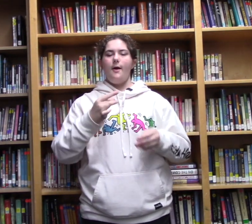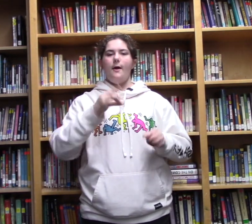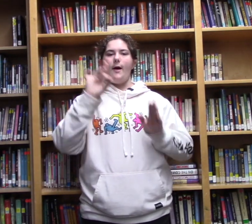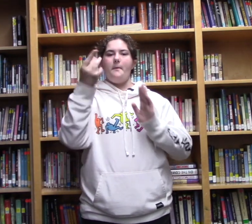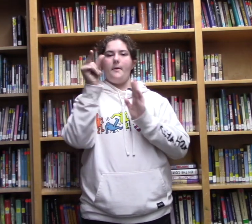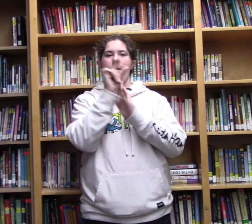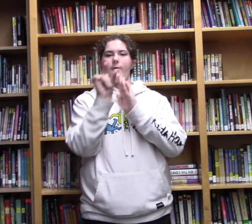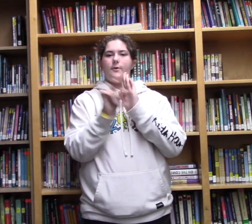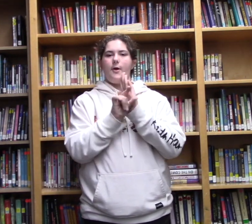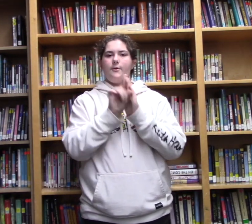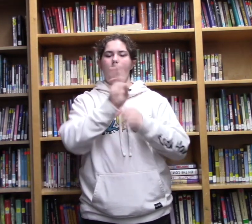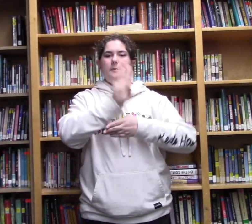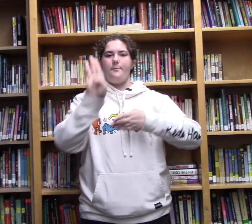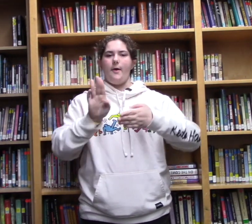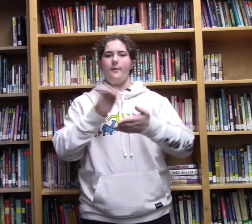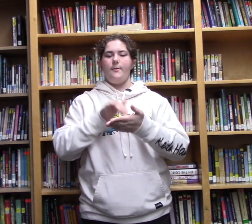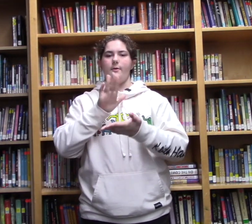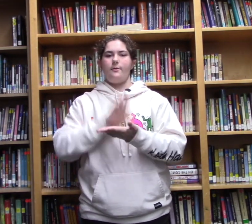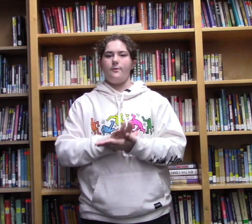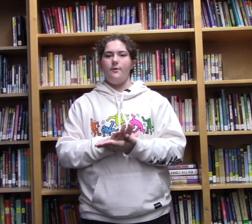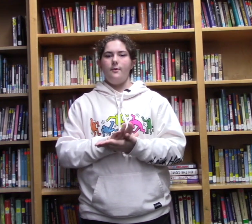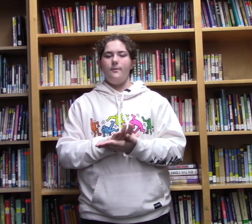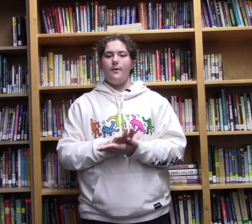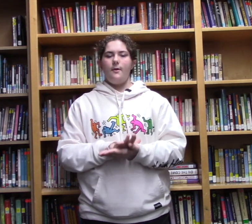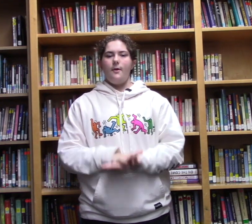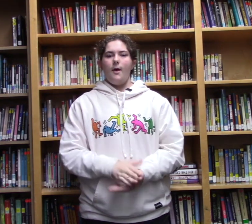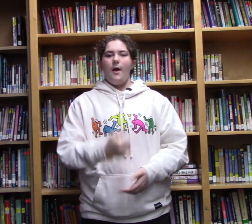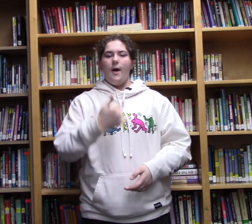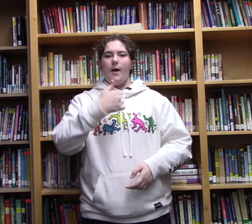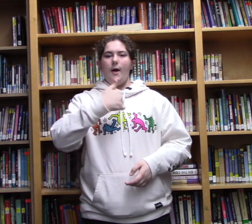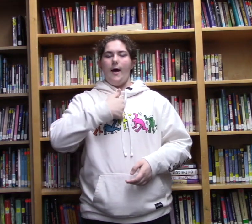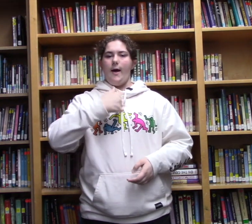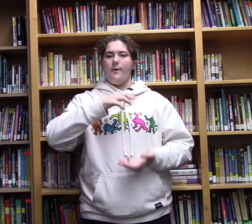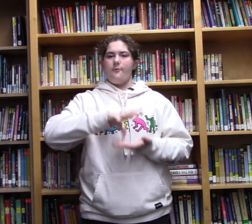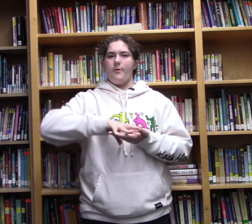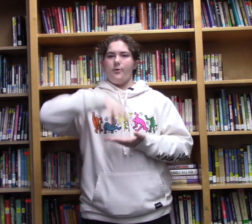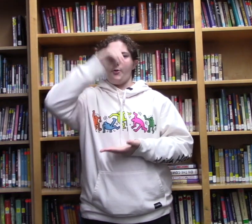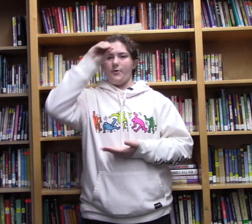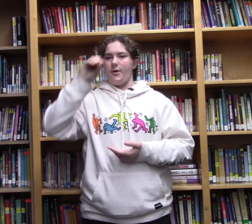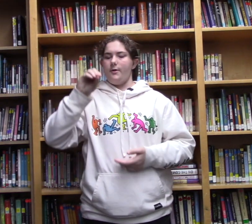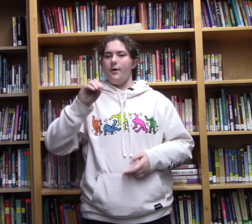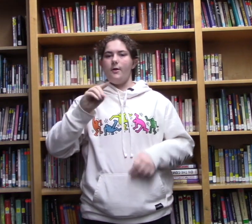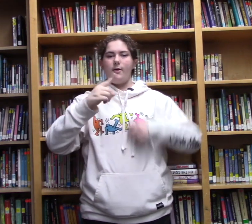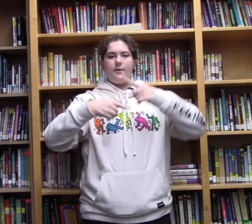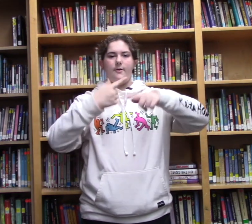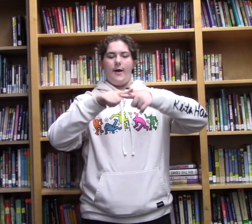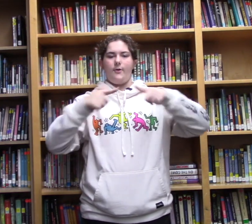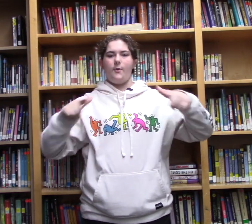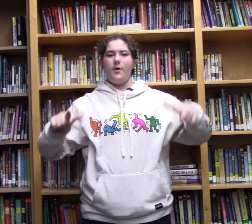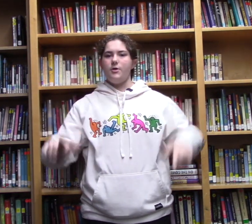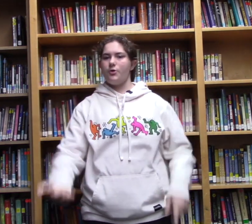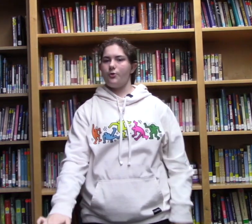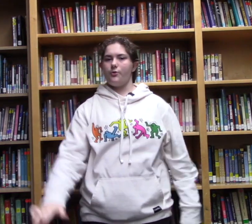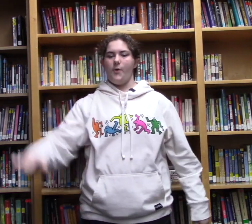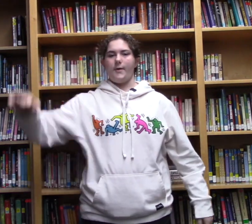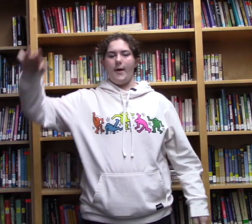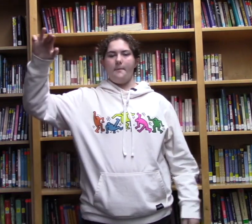I'm an eighth grader at Barron Middle School. I have been learning sign language growing up,